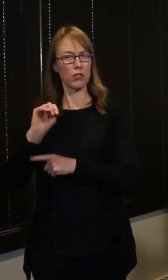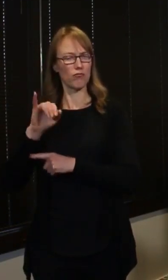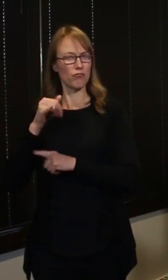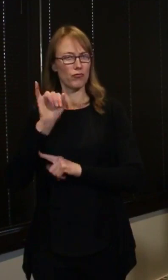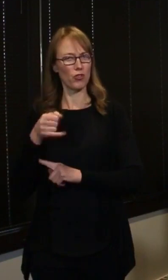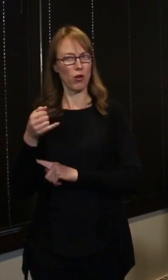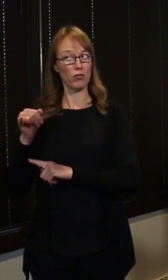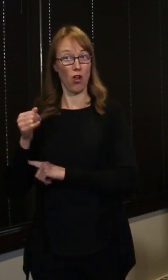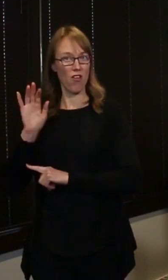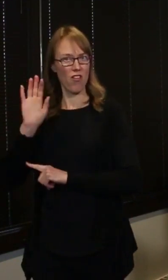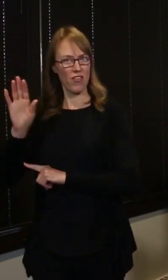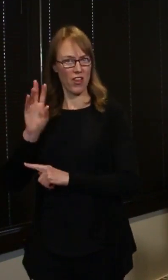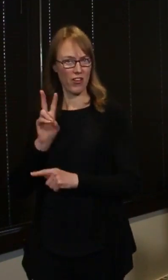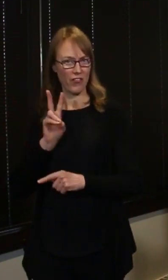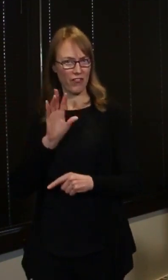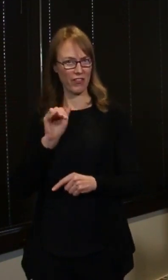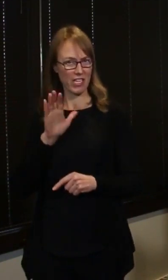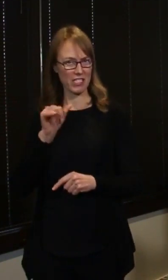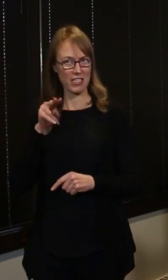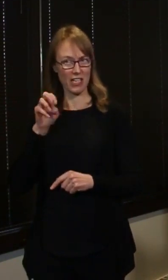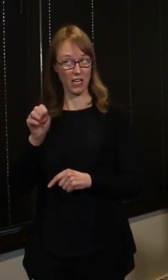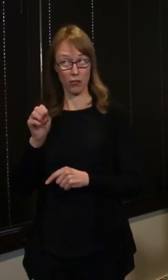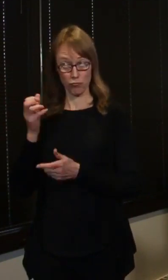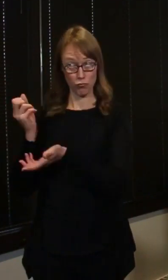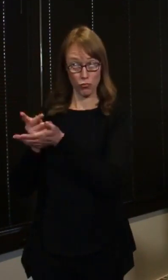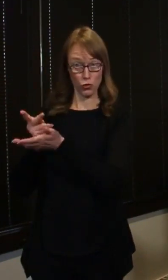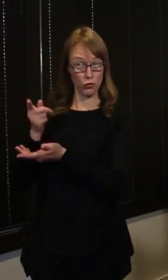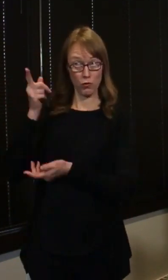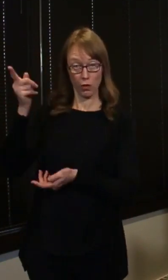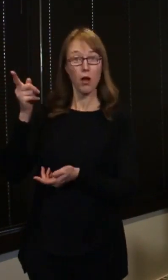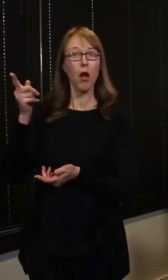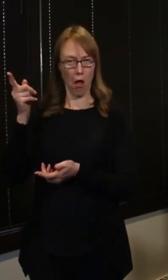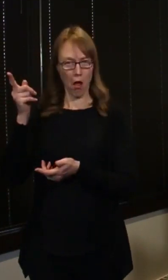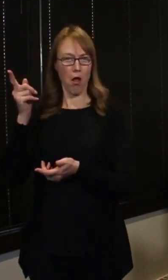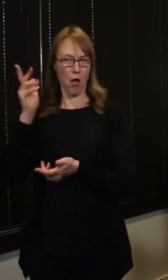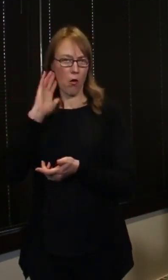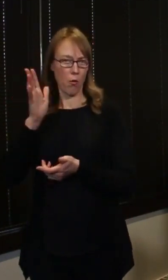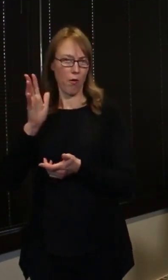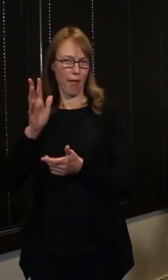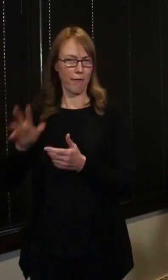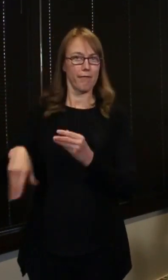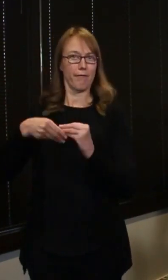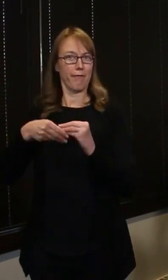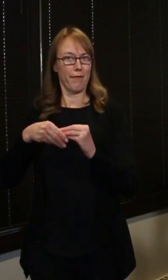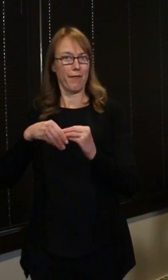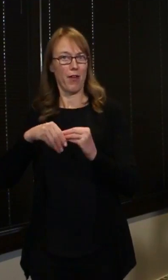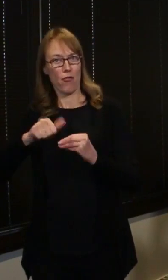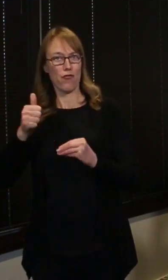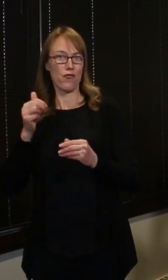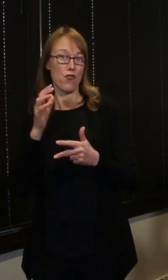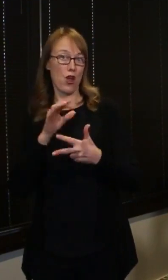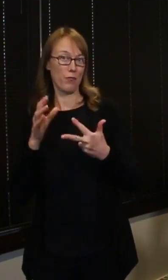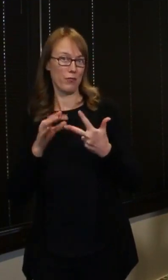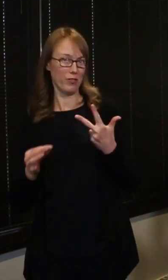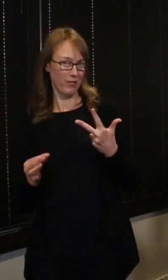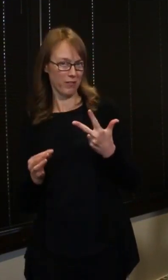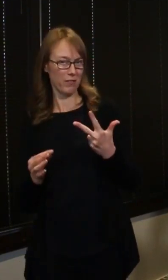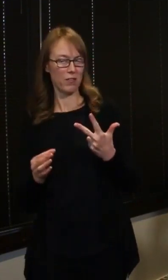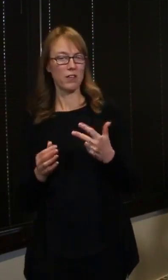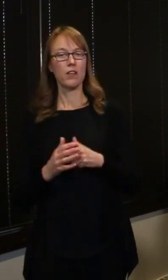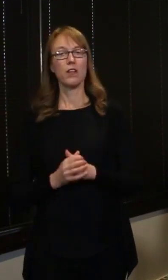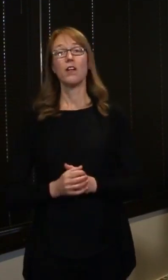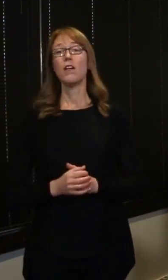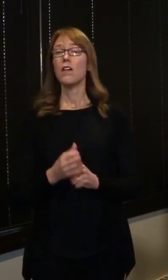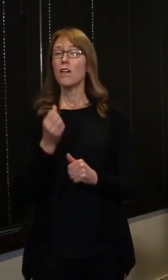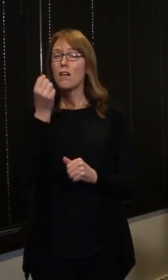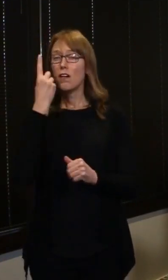near term, we're still limited on the amount of vaccine that we're going to be having available for the population, and that means we